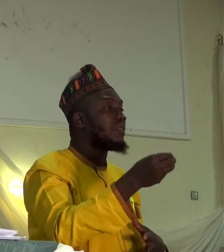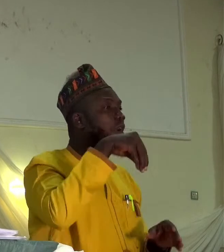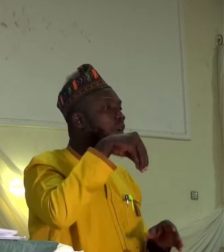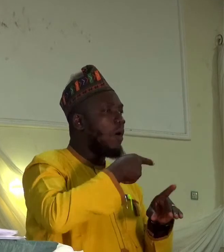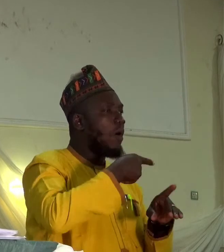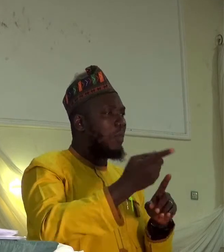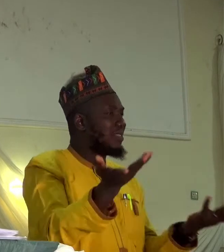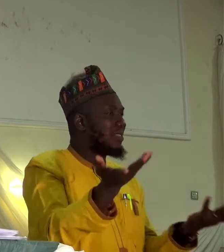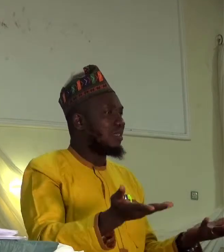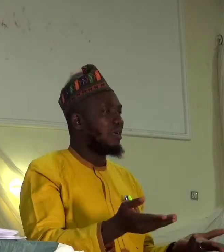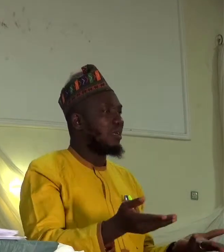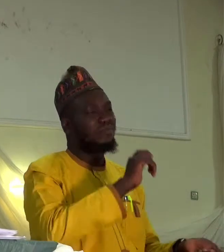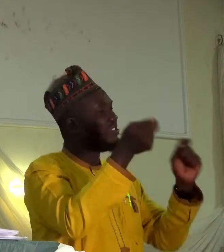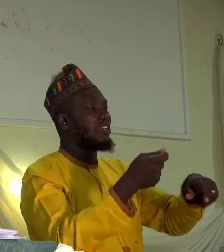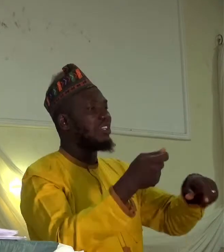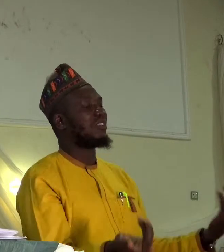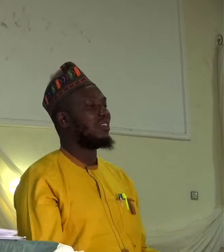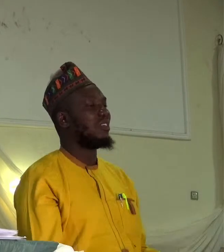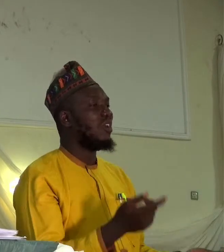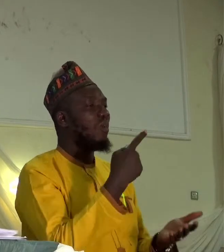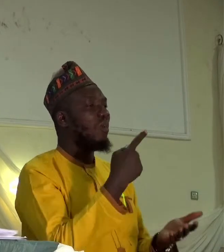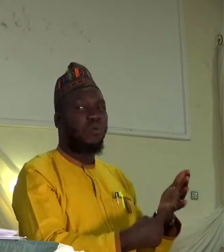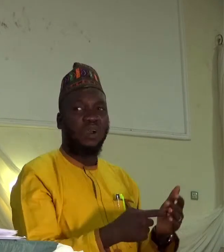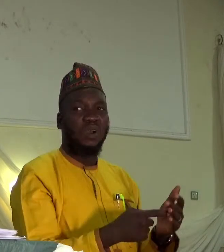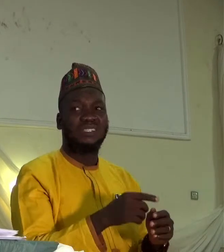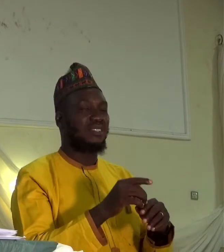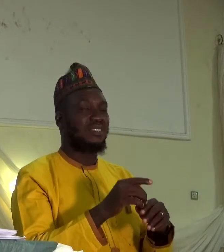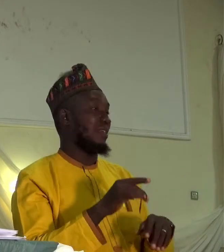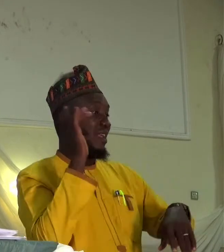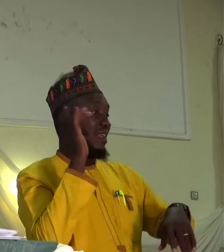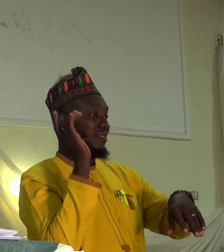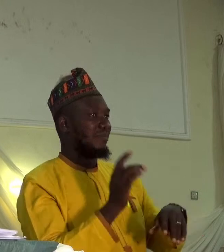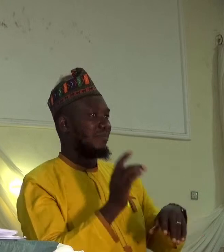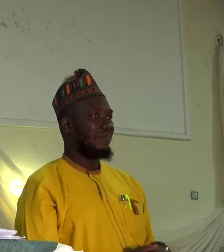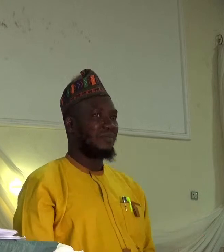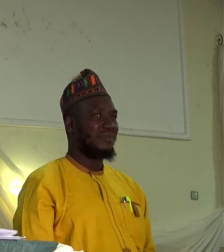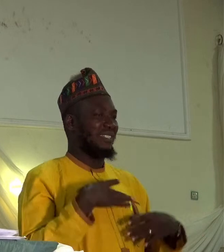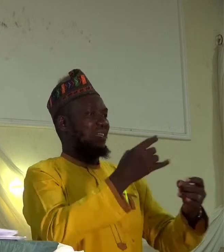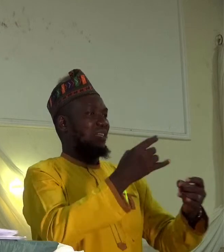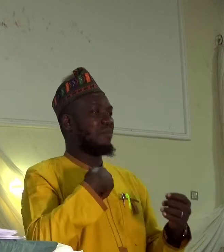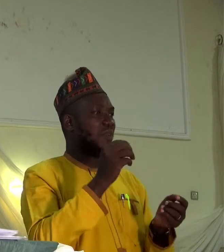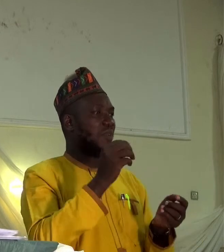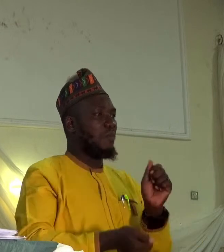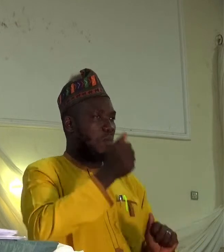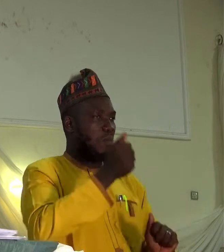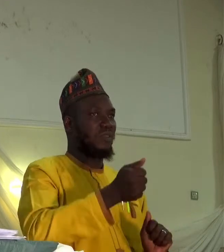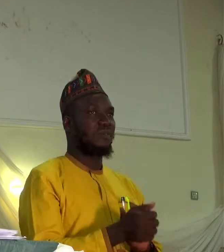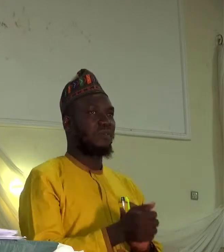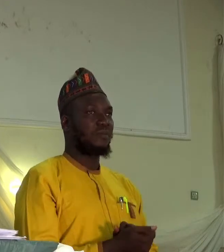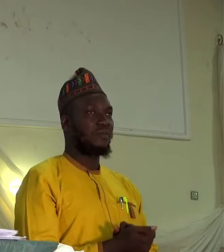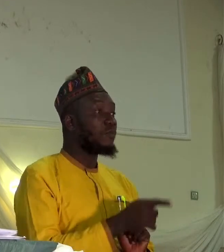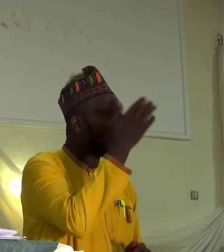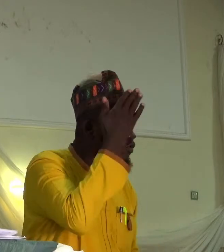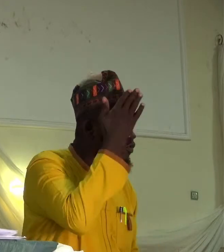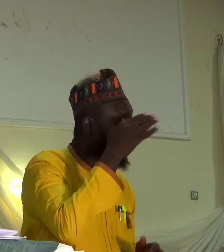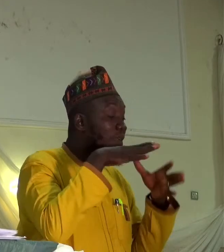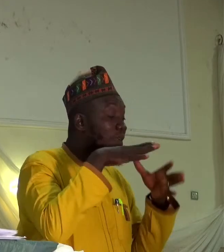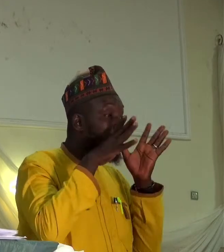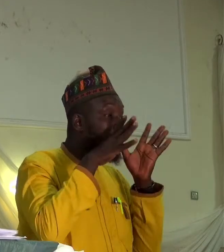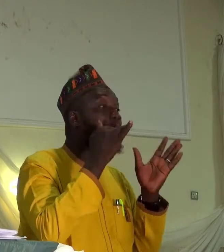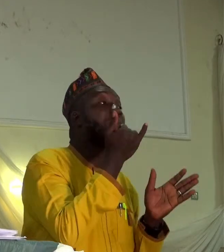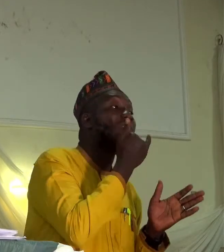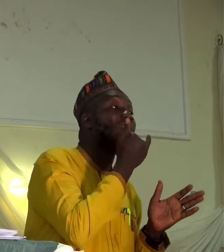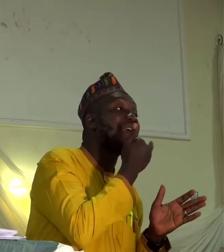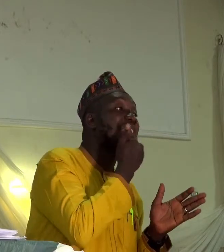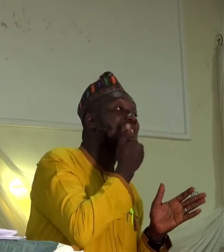other way around. Hewa mo nkan kan to tun wa trill mi ni institute yen gan won wa gbe ere se mo pe islam o faramere won wa gbe